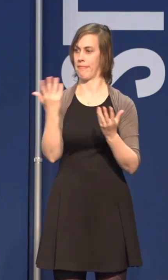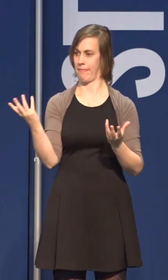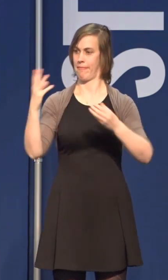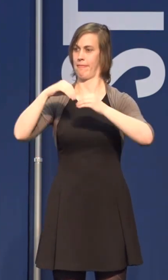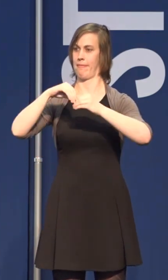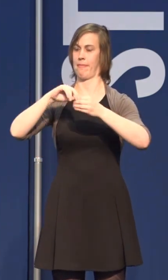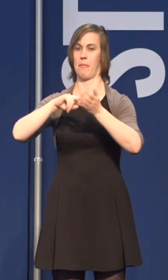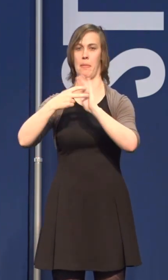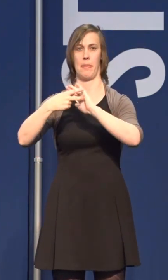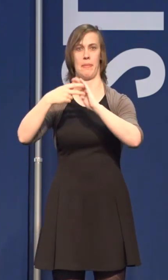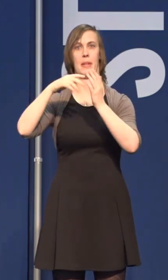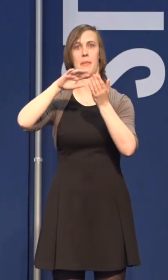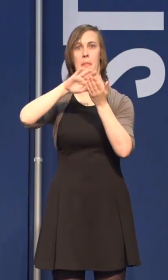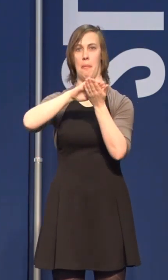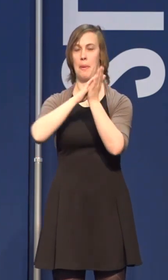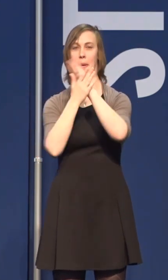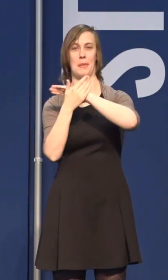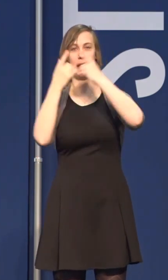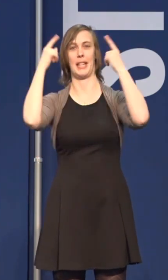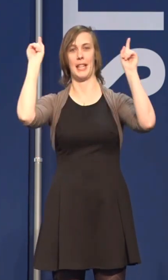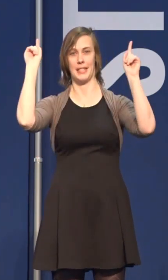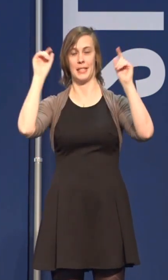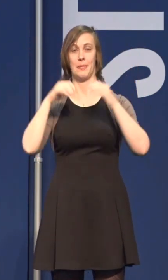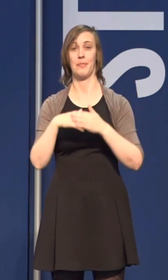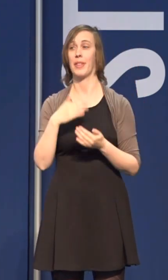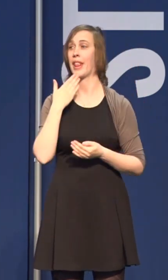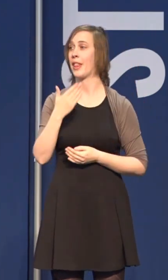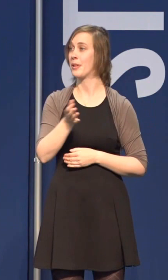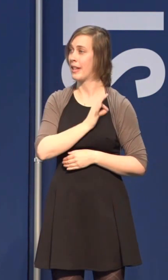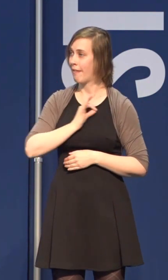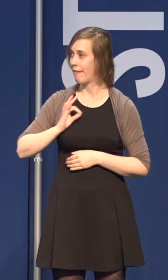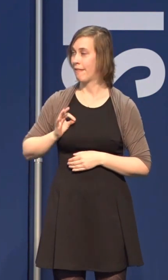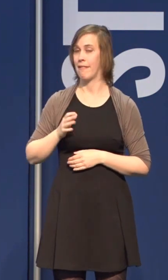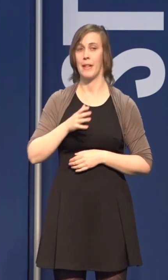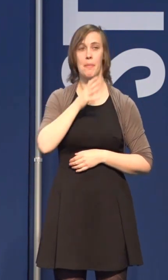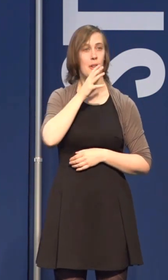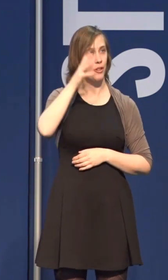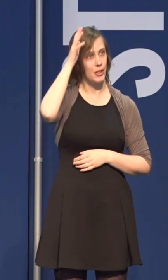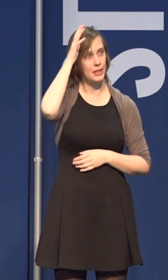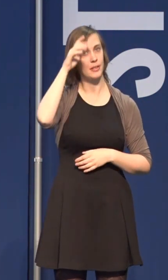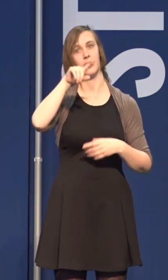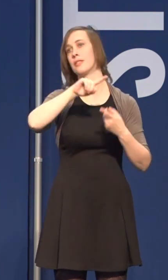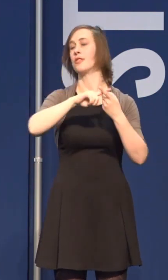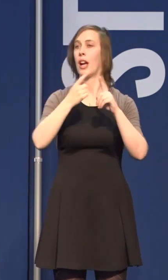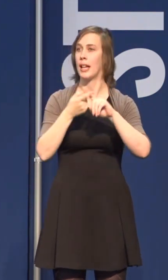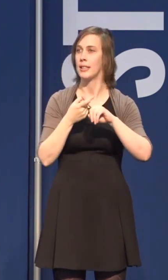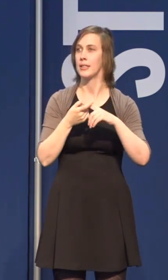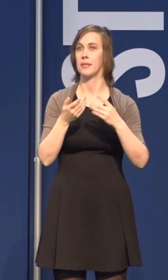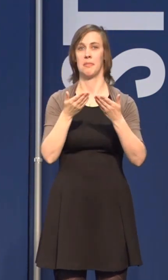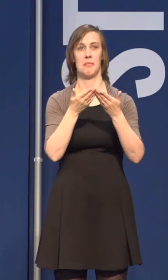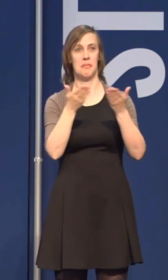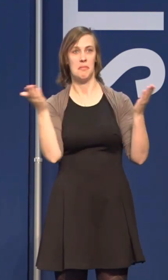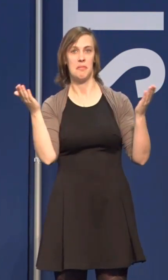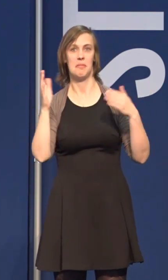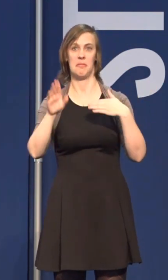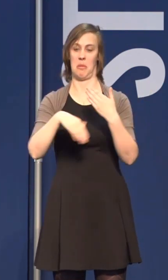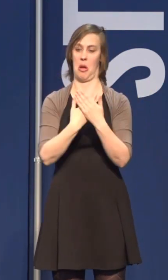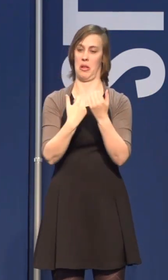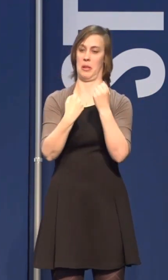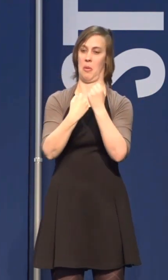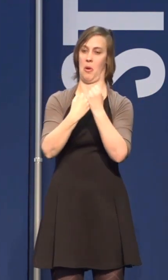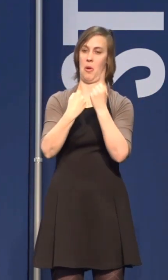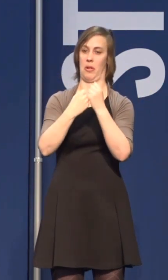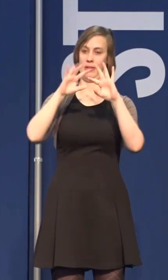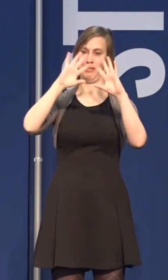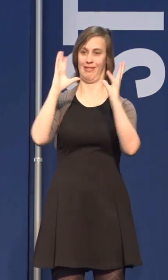every one of the faculty members, to every parent, to every friend, and all other components of every support system for believing in